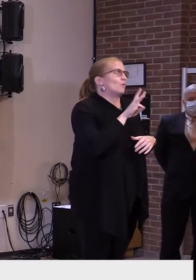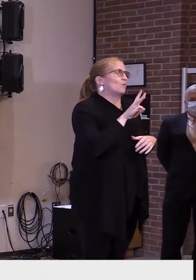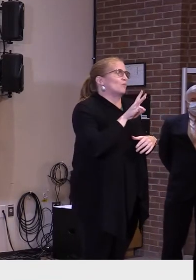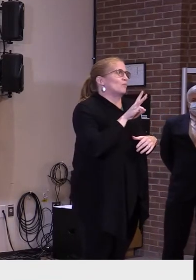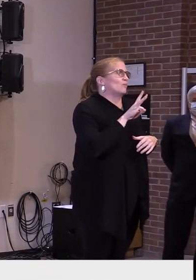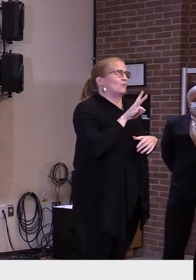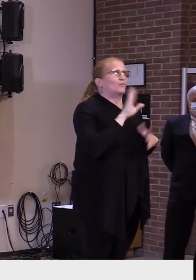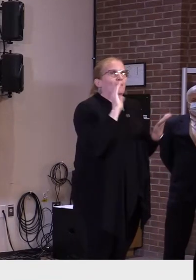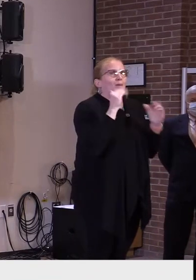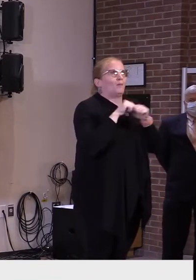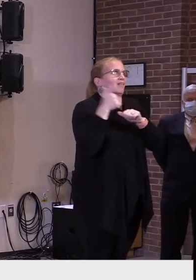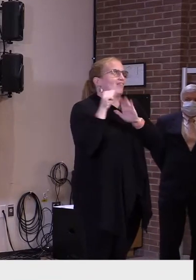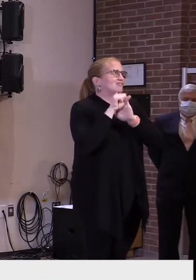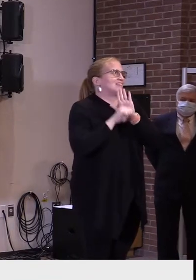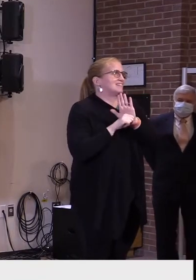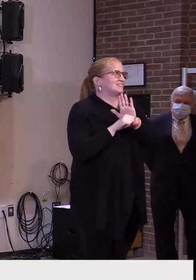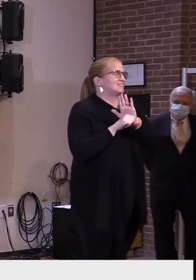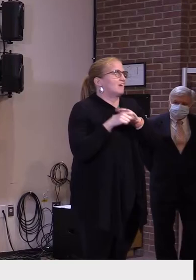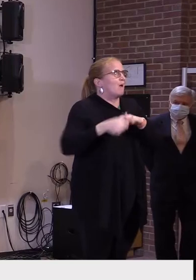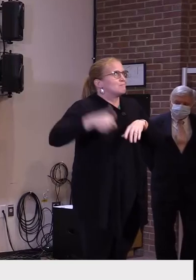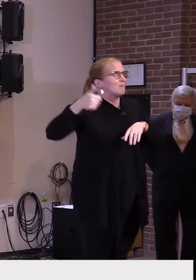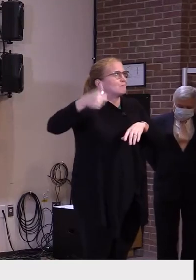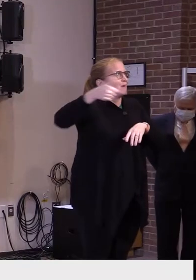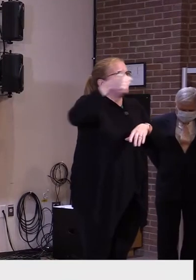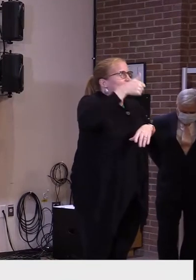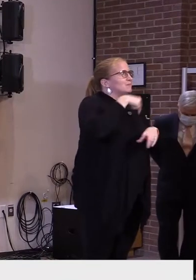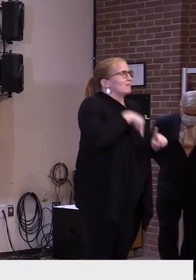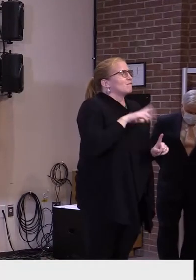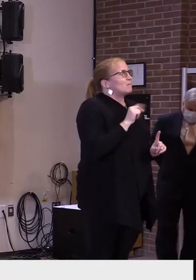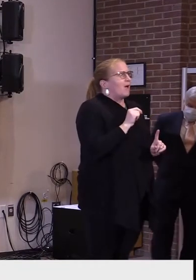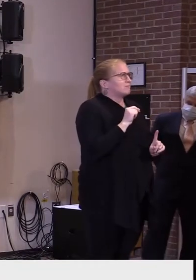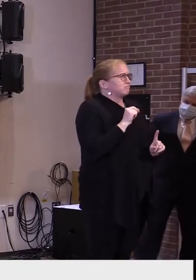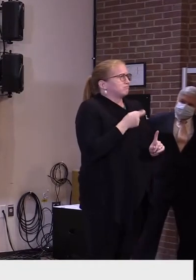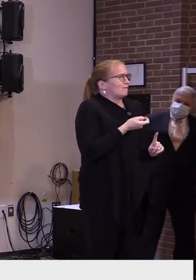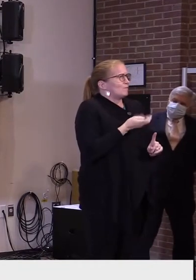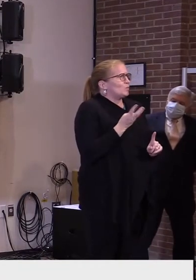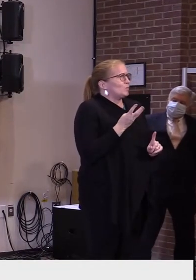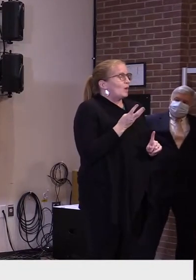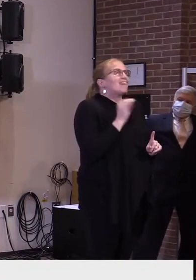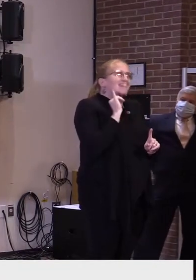our strategy all along. We're looking at hospitalizations